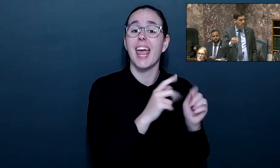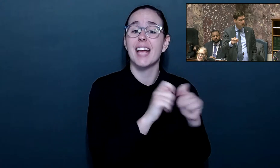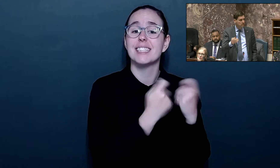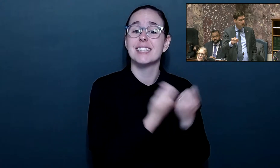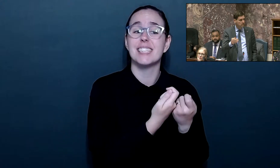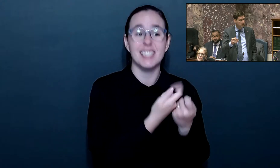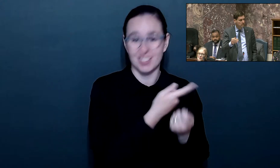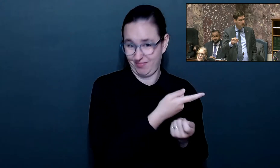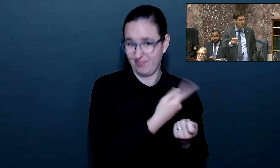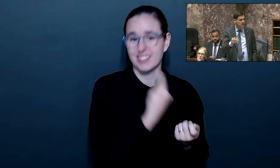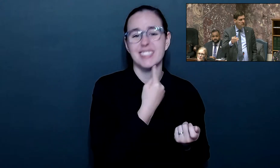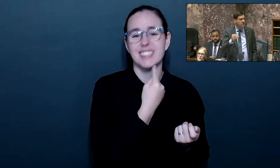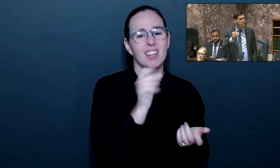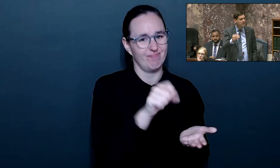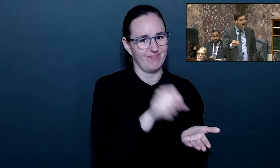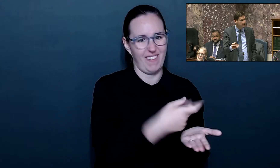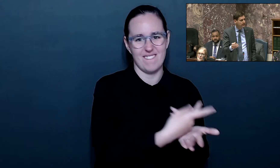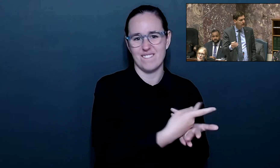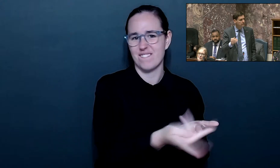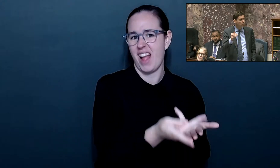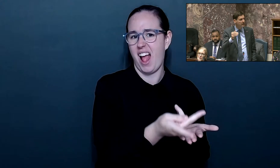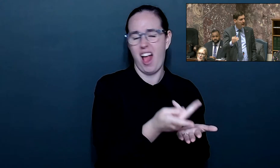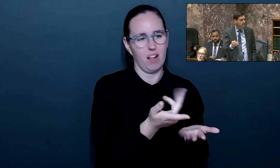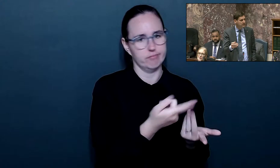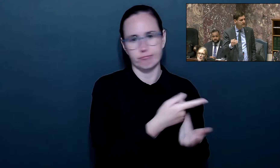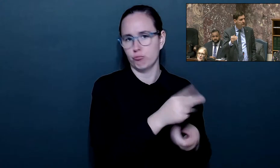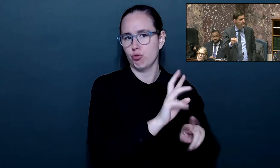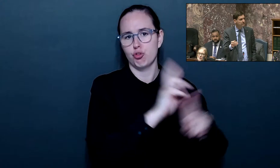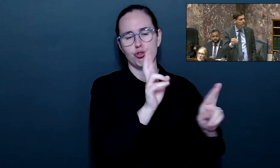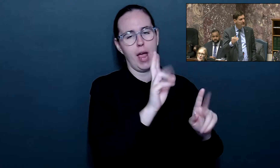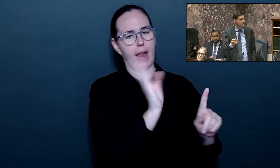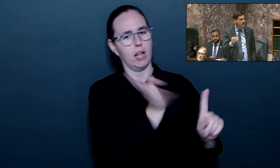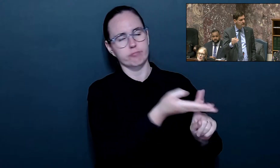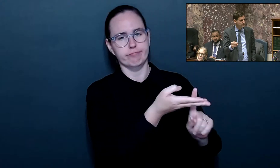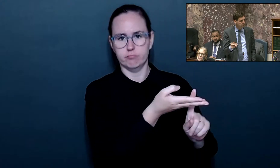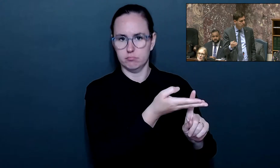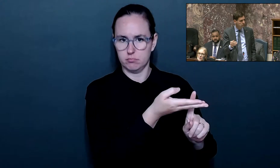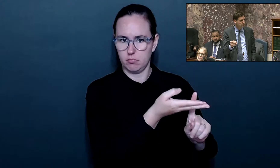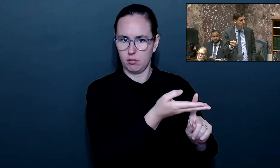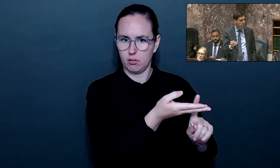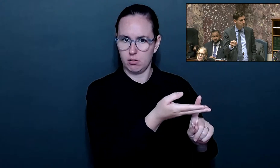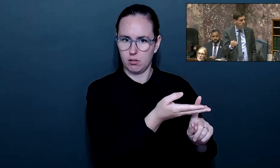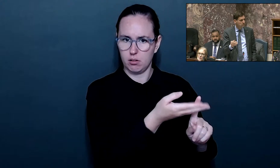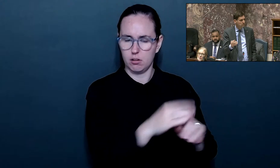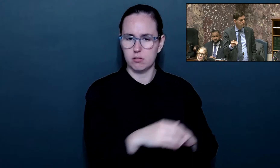Members. To Let the speculate Premier about finish. what happened until the information is in.